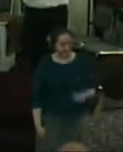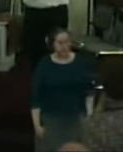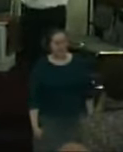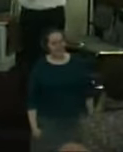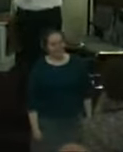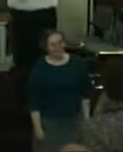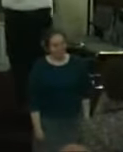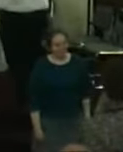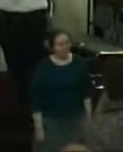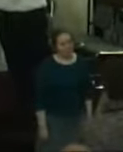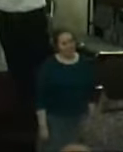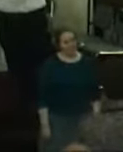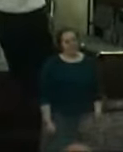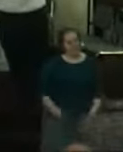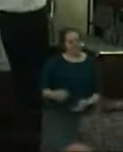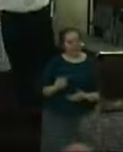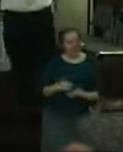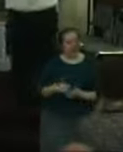What can stand